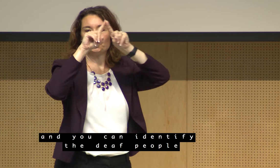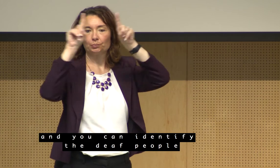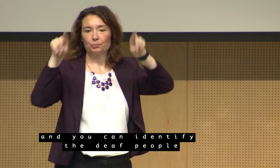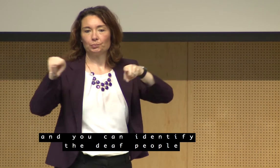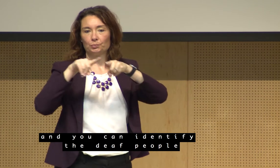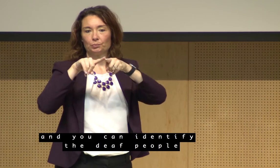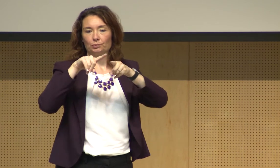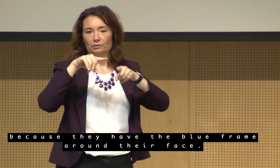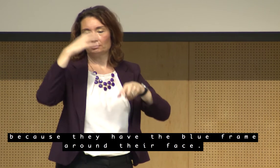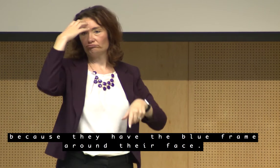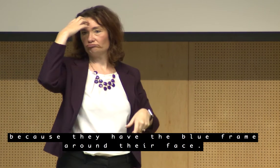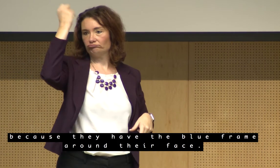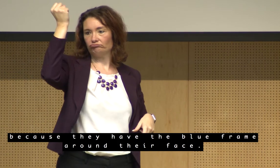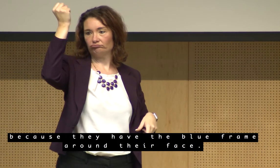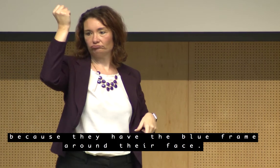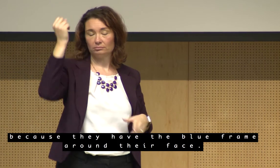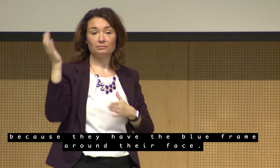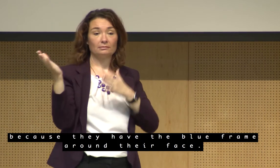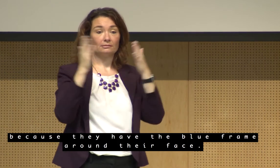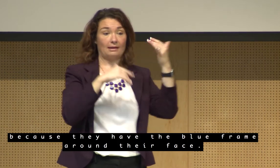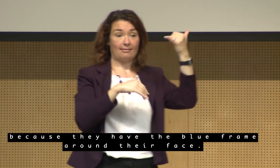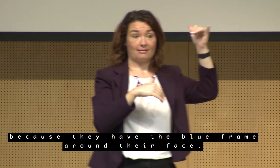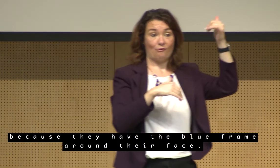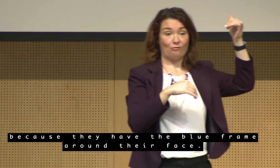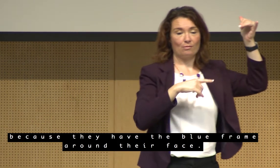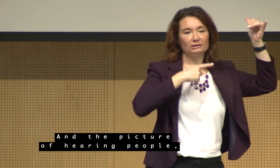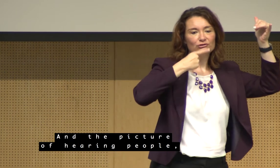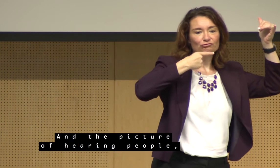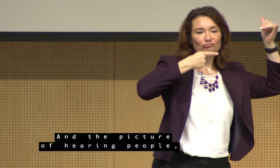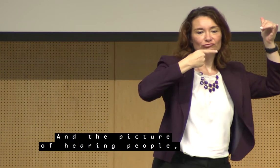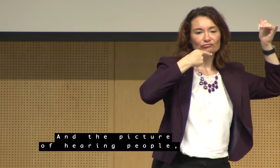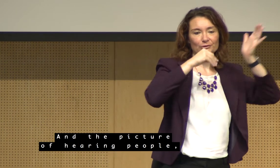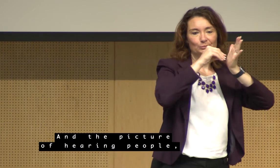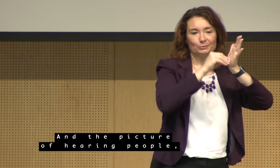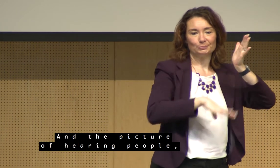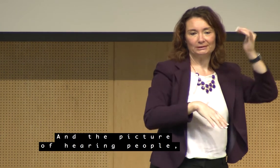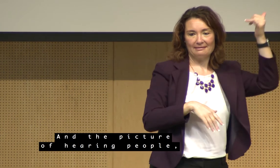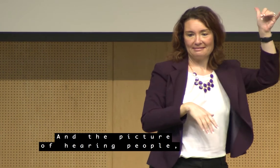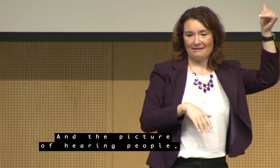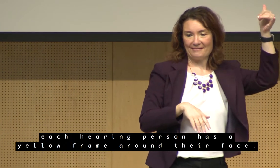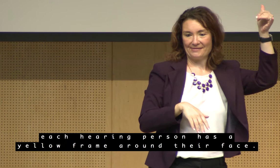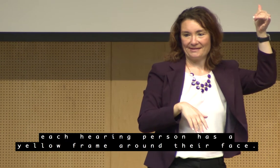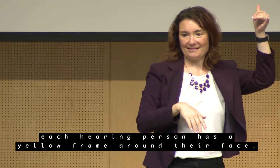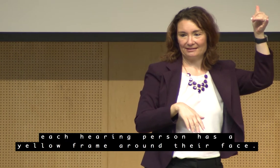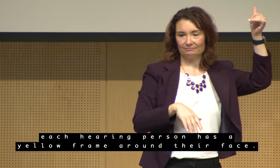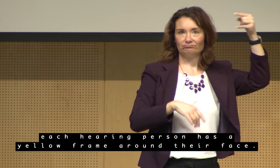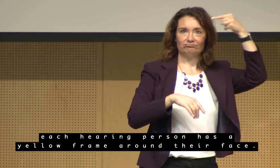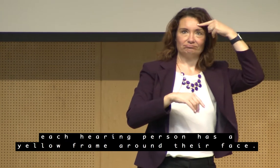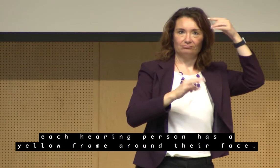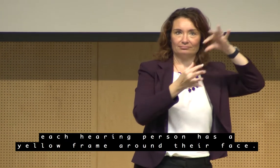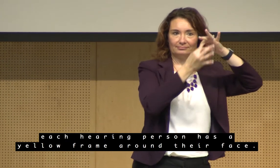people because they have the blue frame around their face, and the picture of hearing people, each hearing person has a yellow frame around their